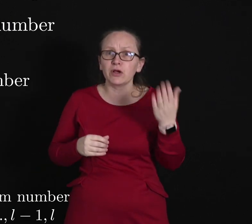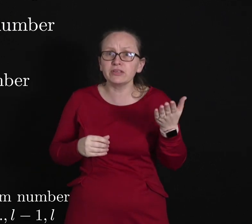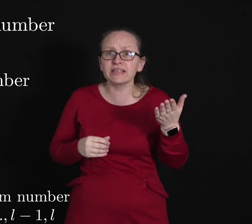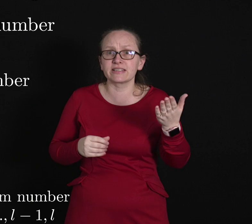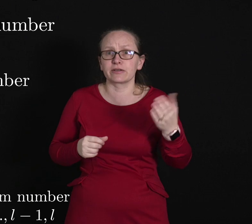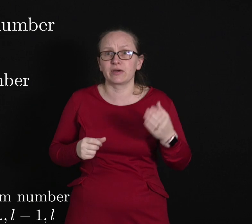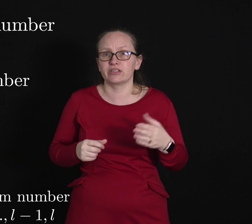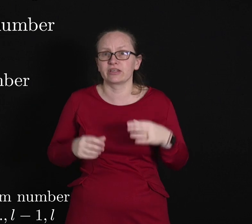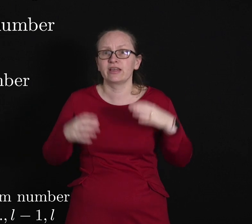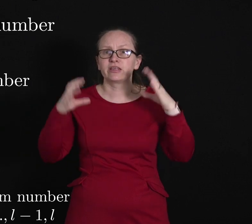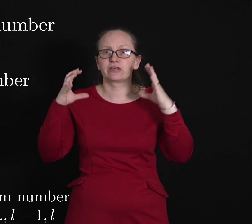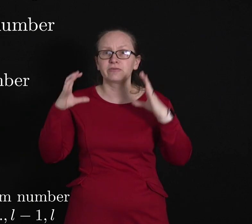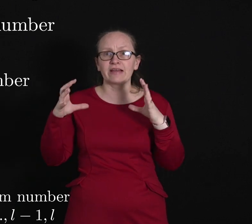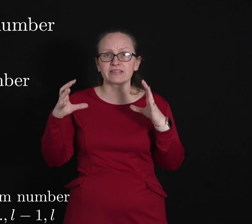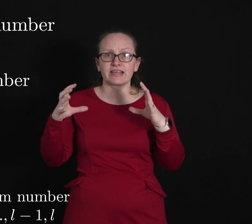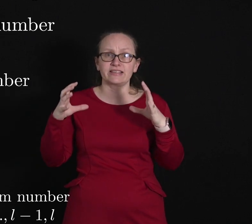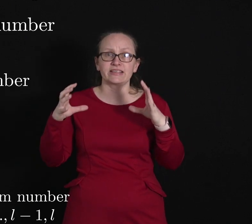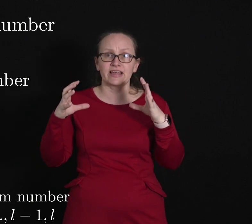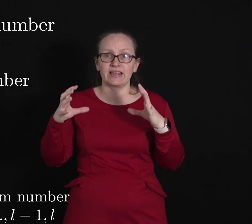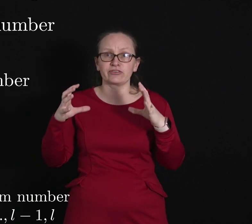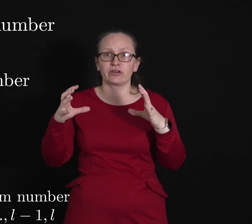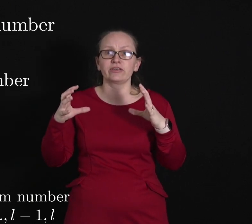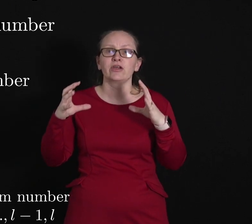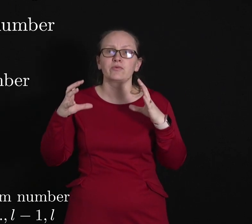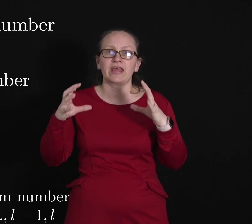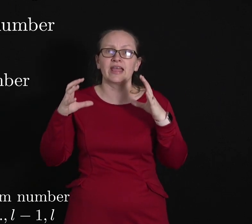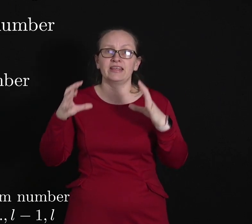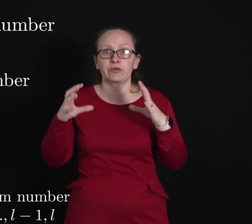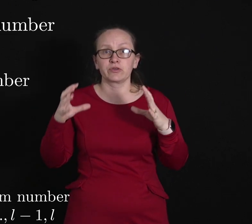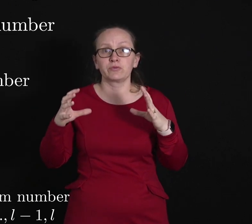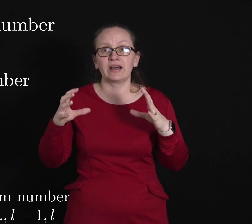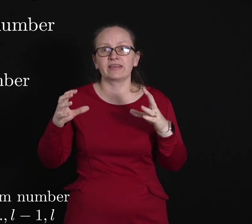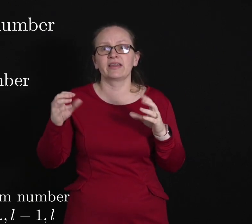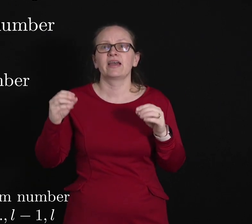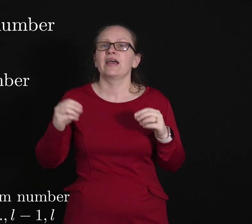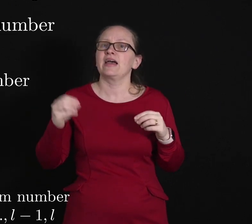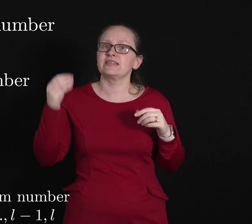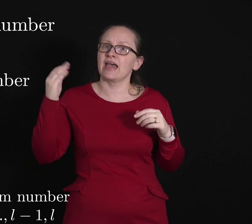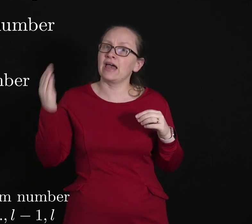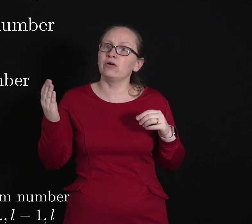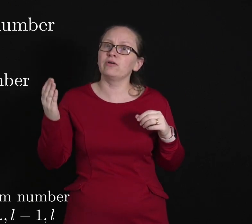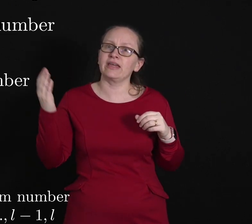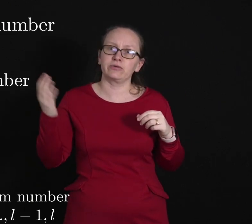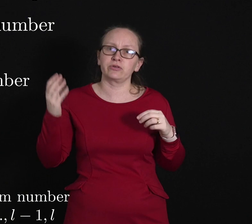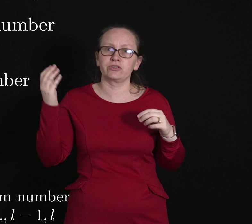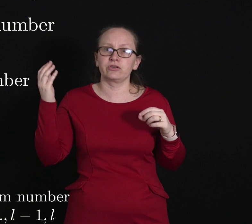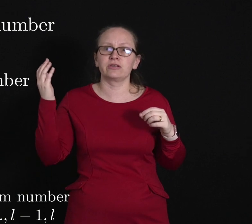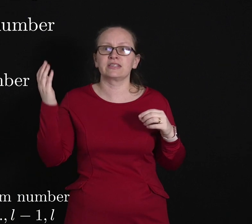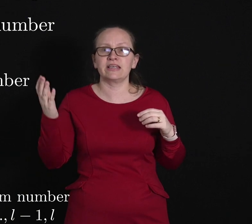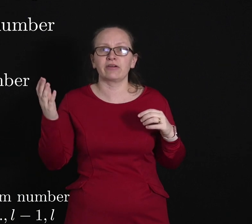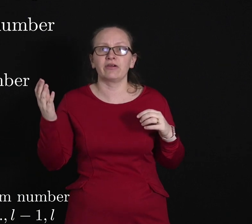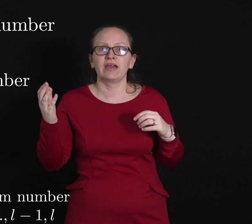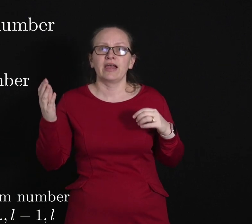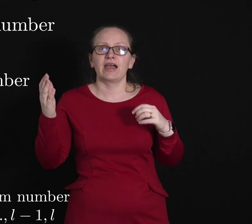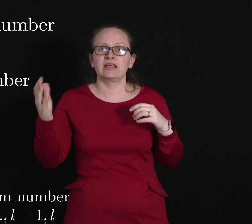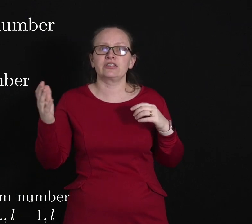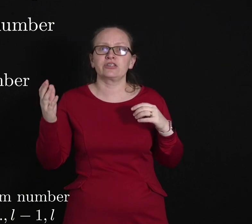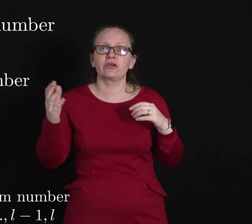Schrodinger's equation, the ground state electron with n equals one has L equal to zero. And so